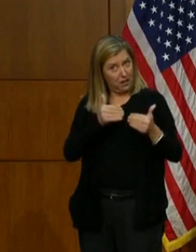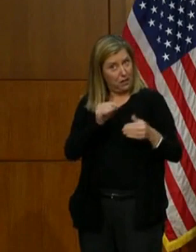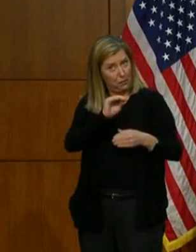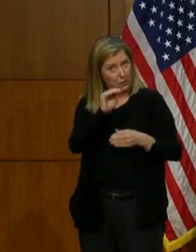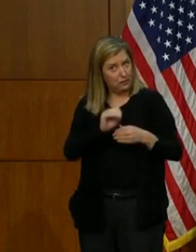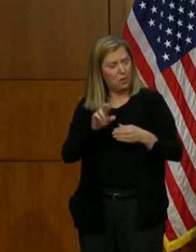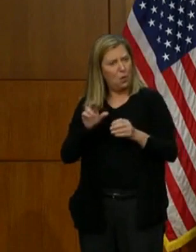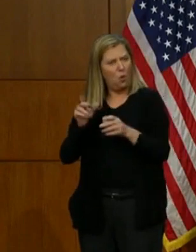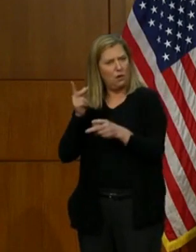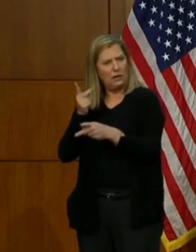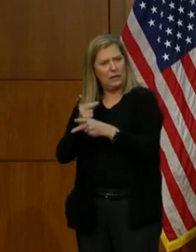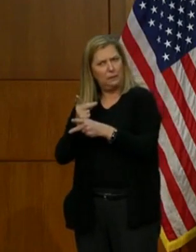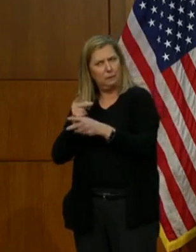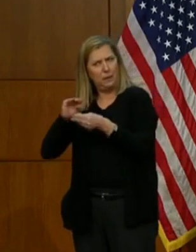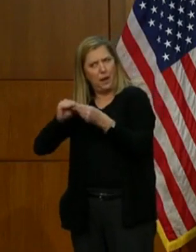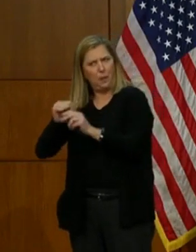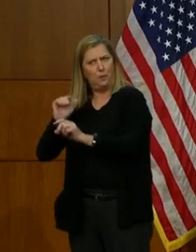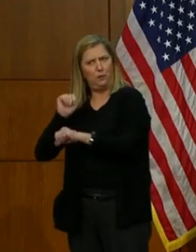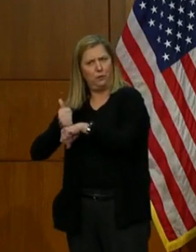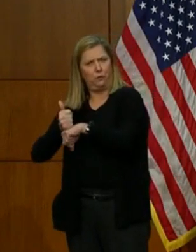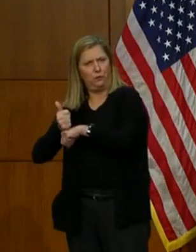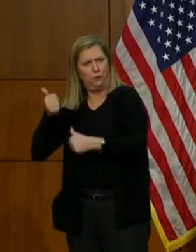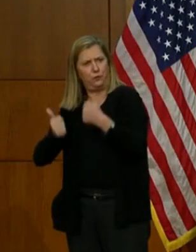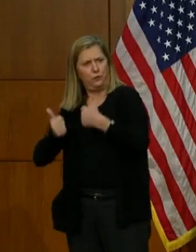to the fixed number? We are, and the